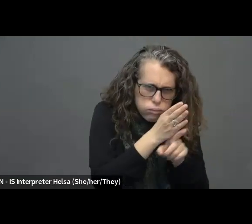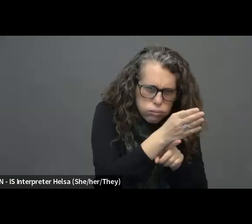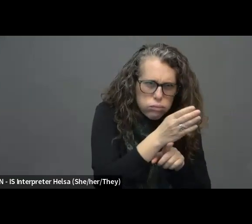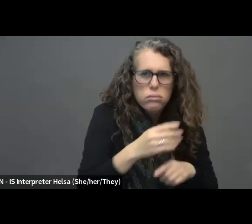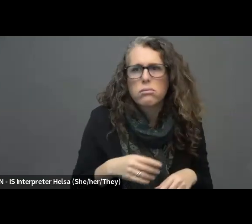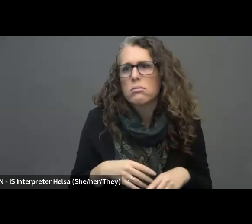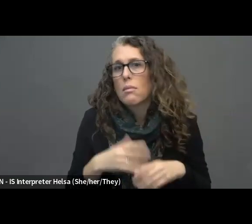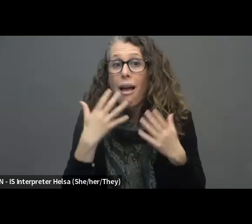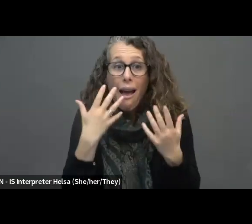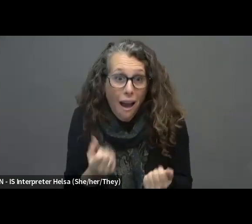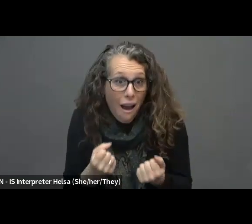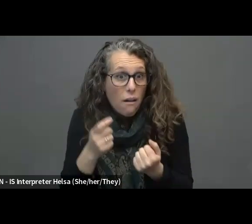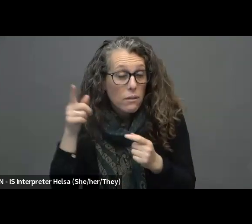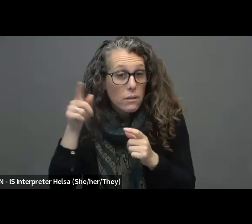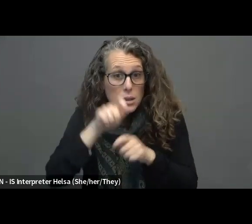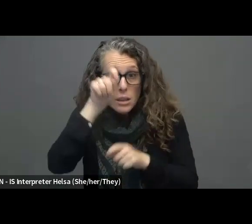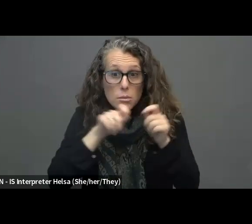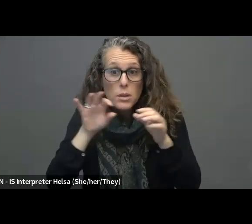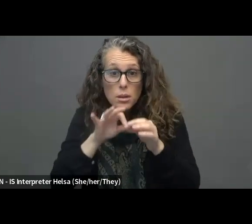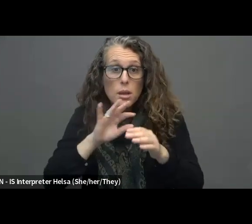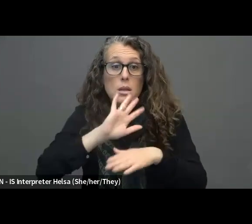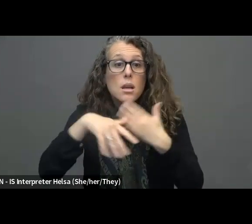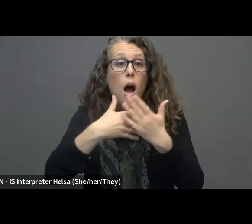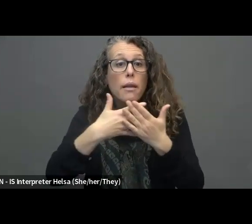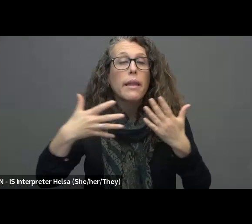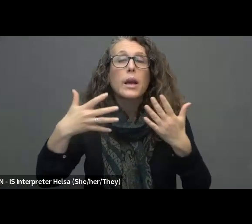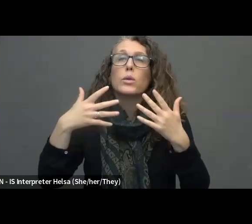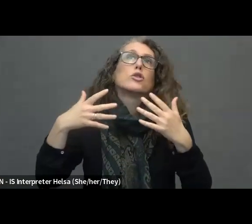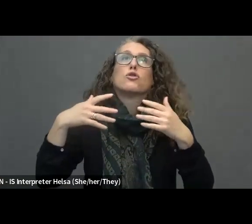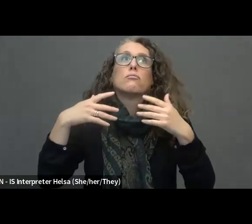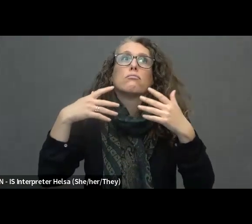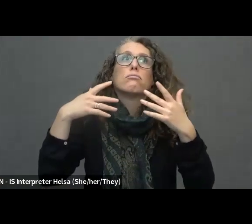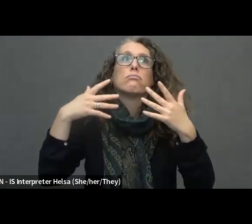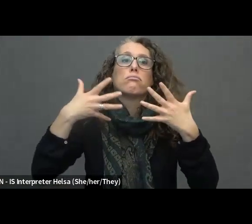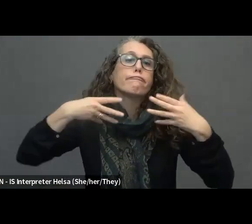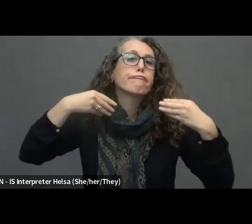and also for specific purposes of use.